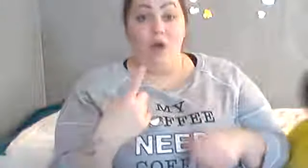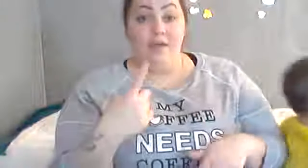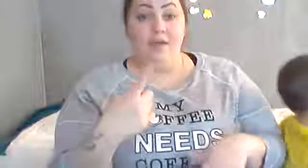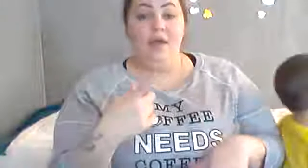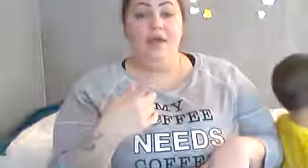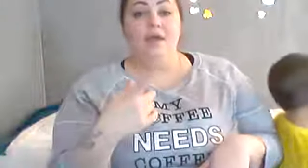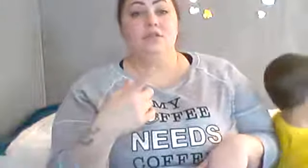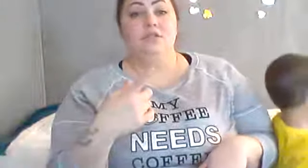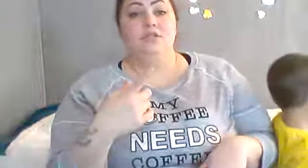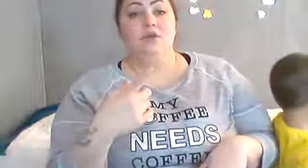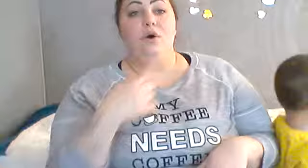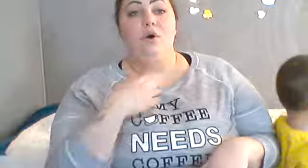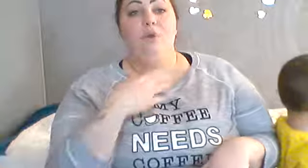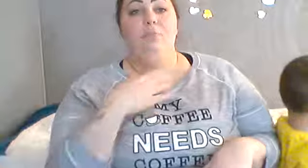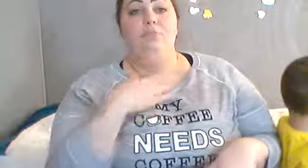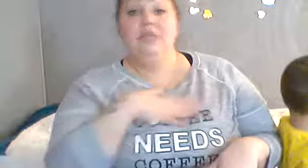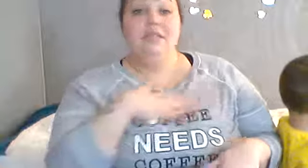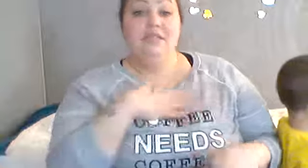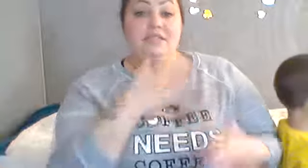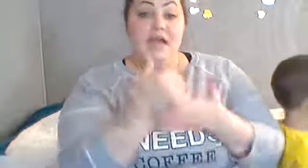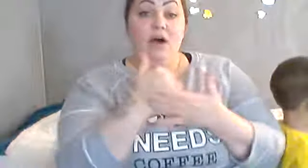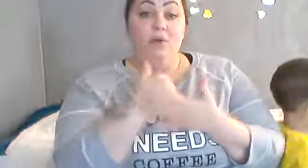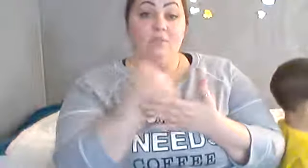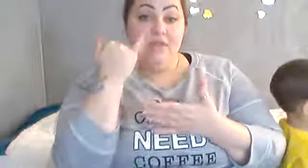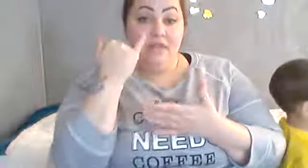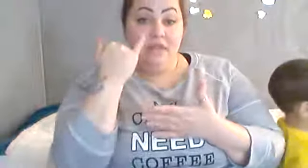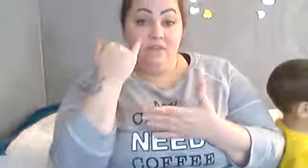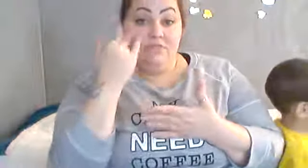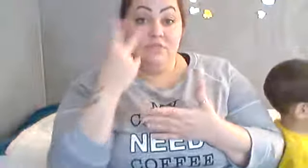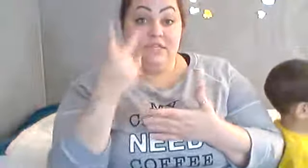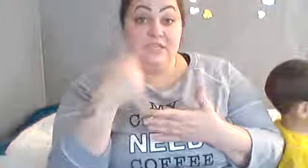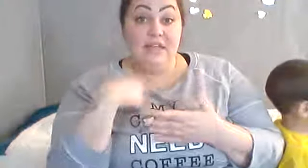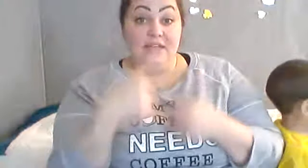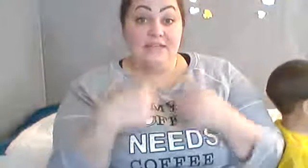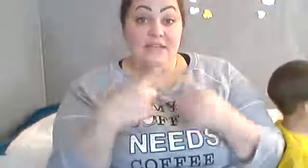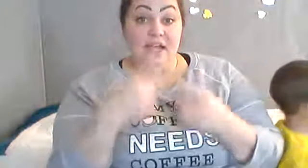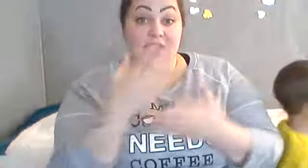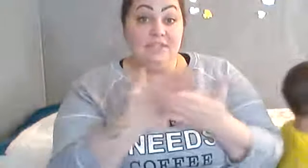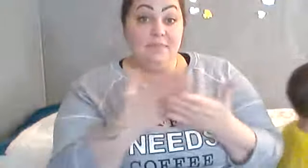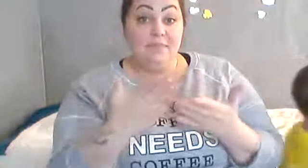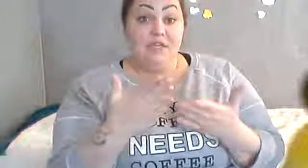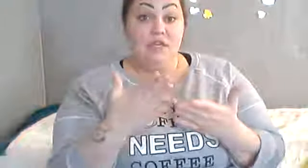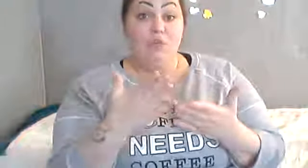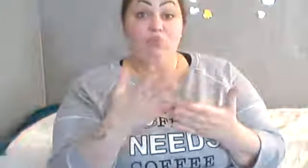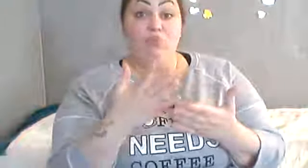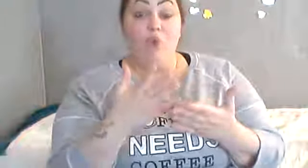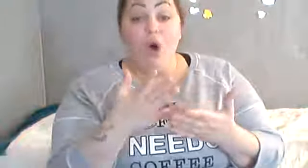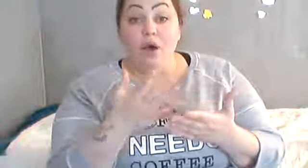1. So please help me if you see I sign something wrong.